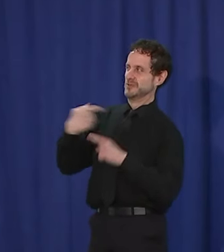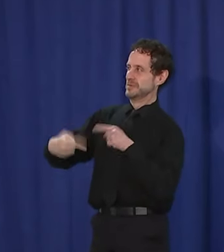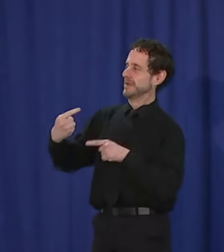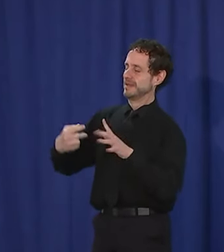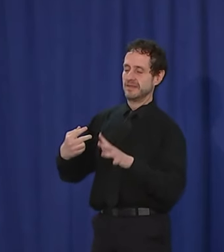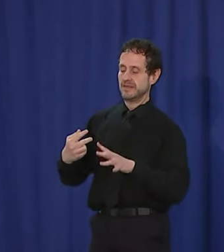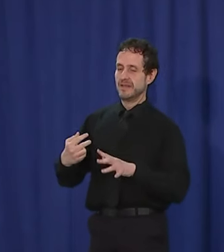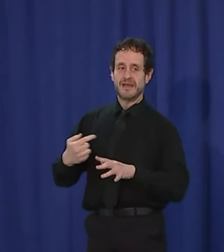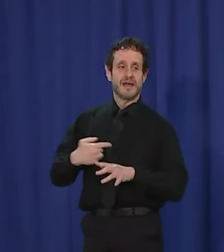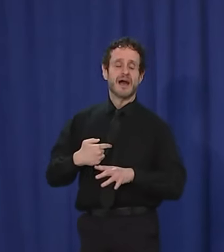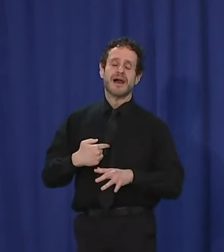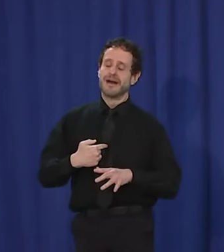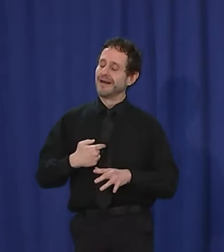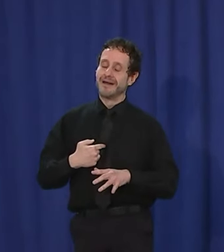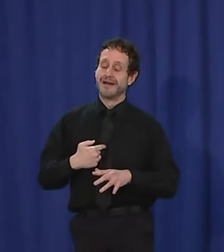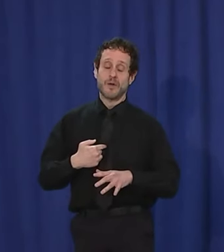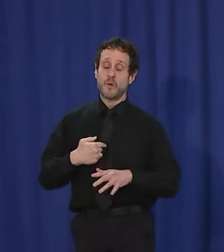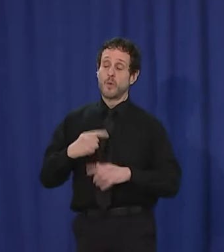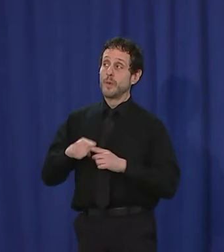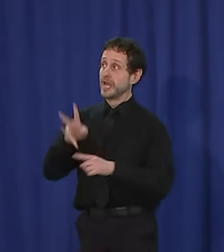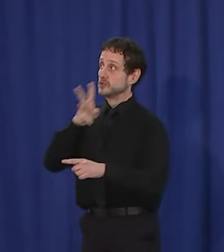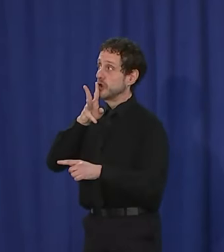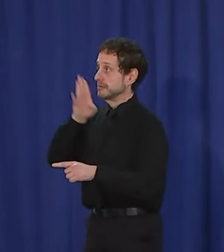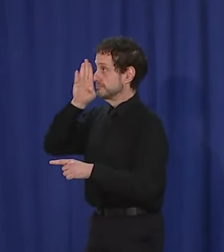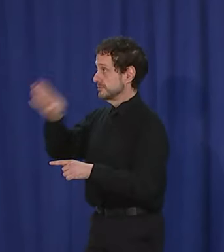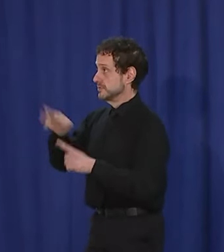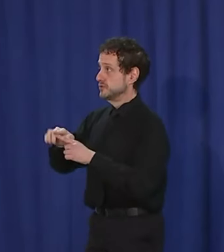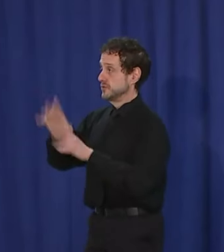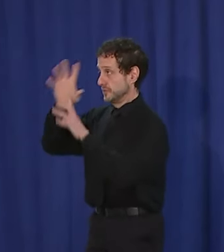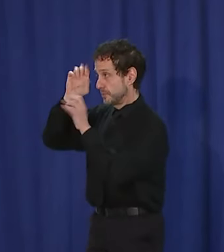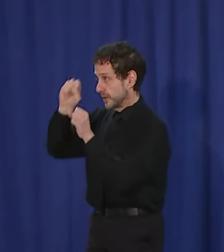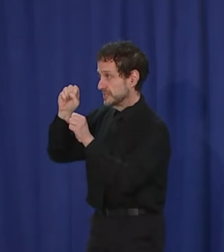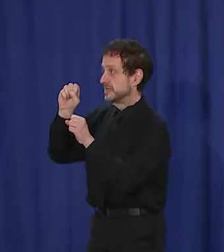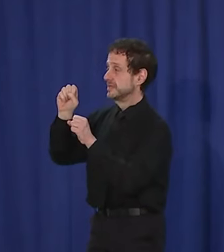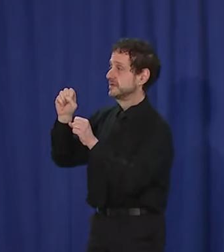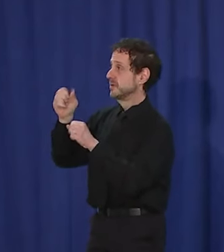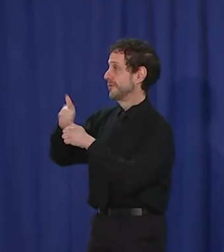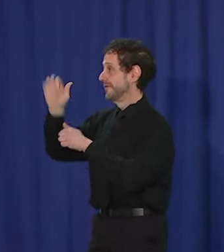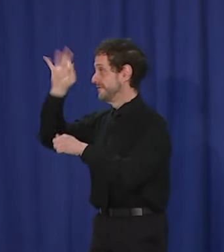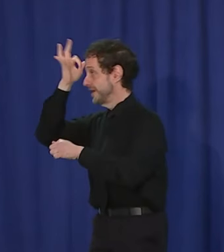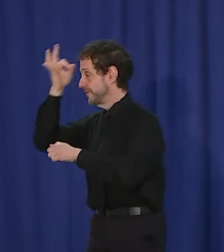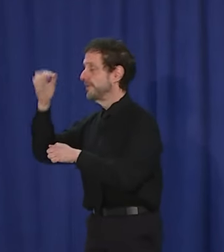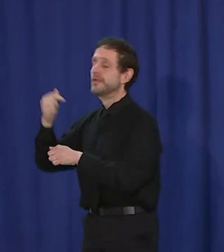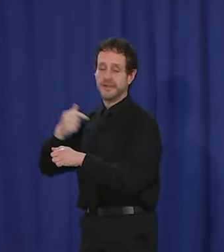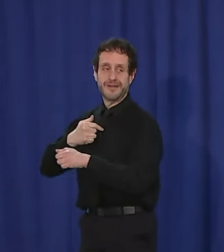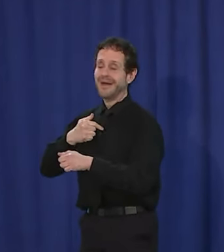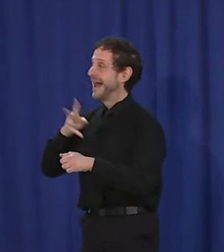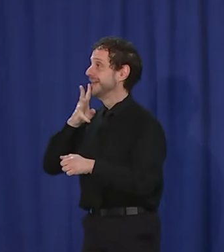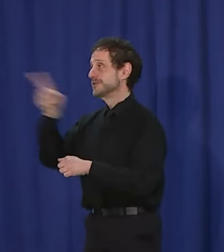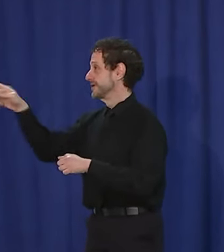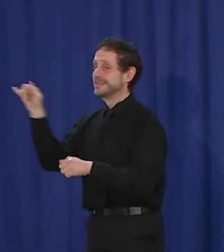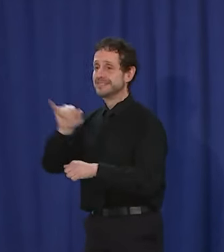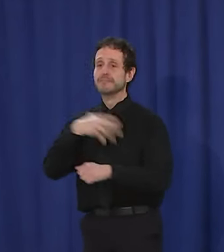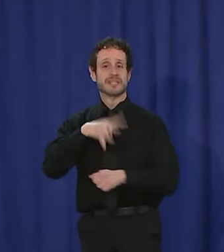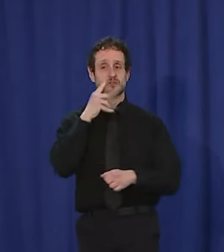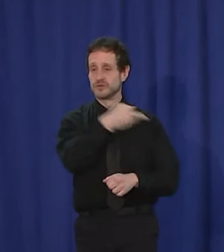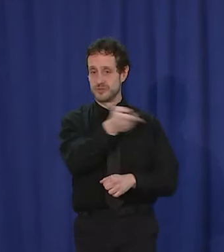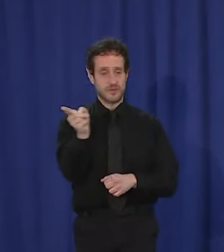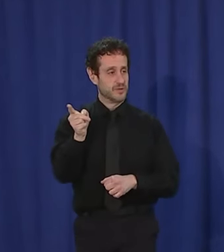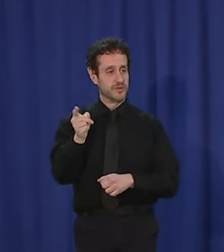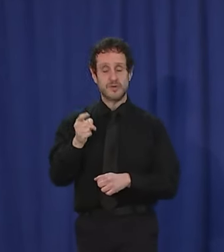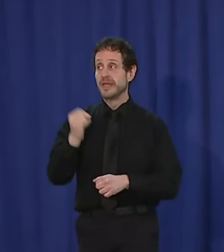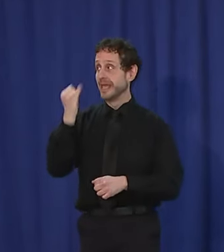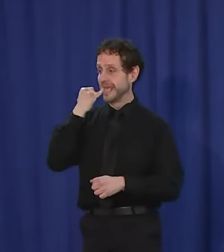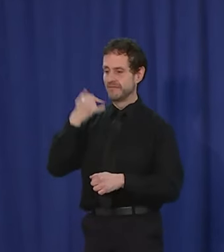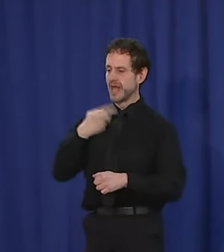different way privately with the administration. I think I've been very, very clear that I'm going to call balls and strikes and be